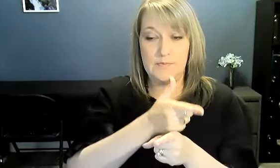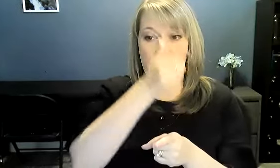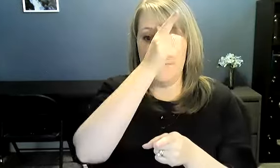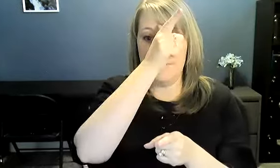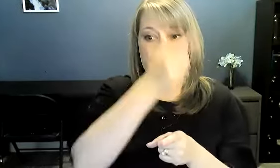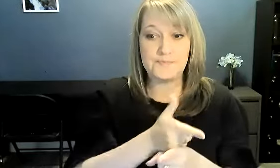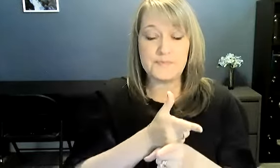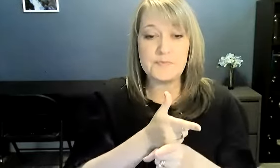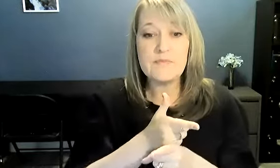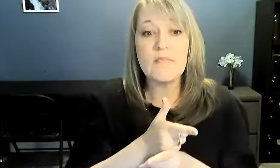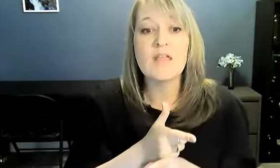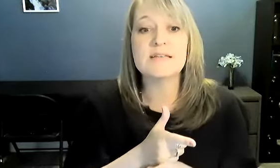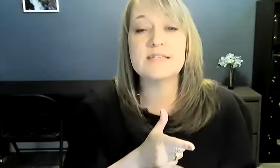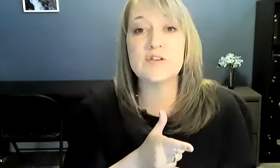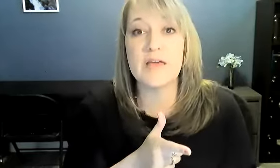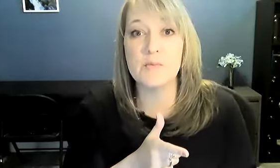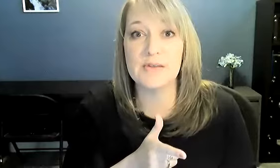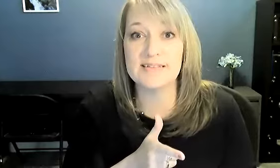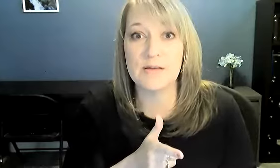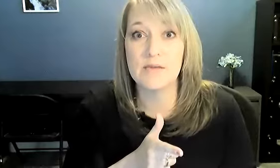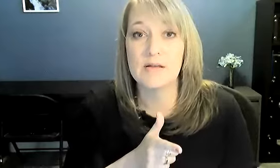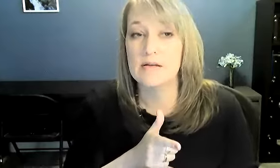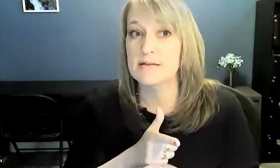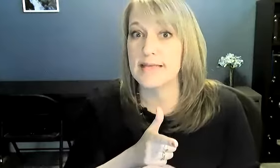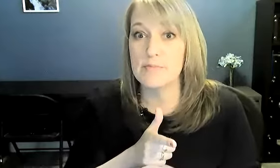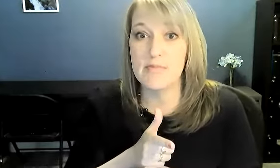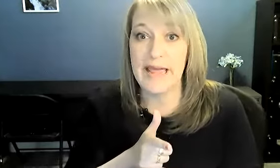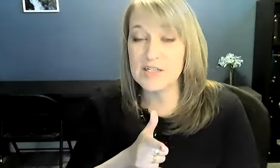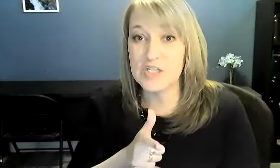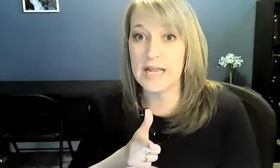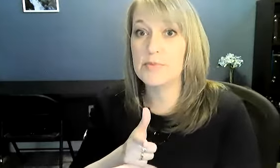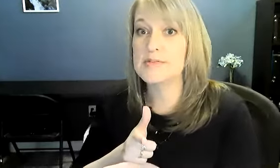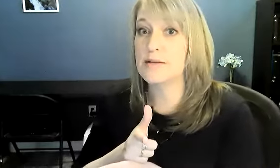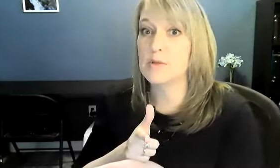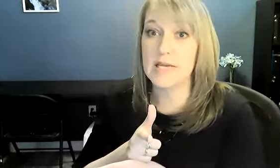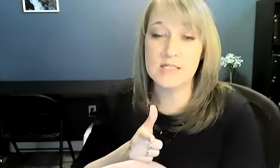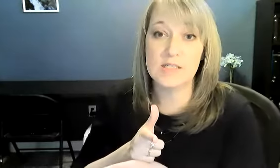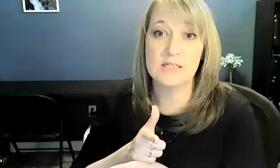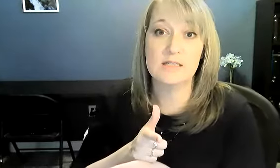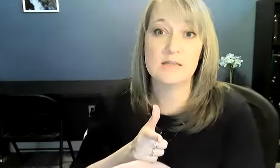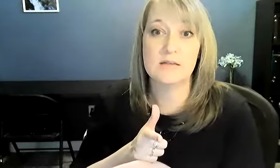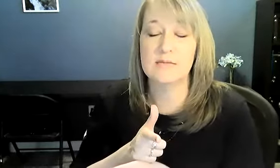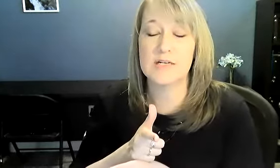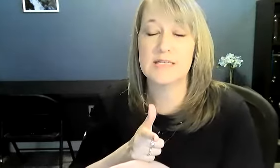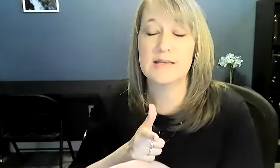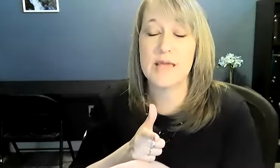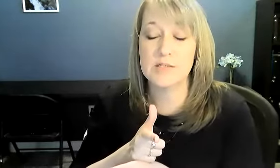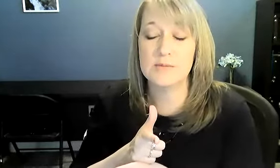Okay. Sister then would be the same hand shape, same location. Same hand shape, same